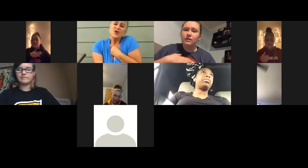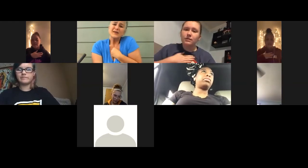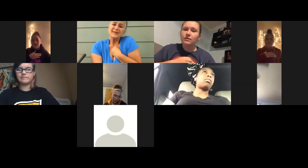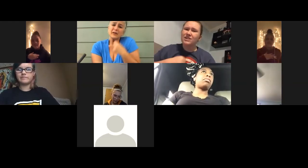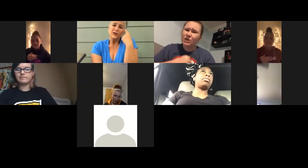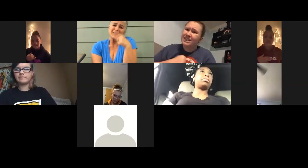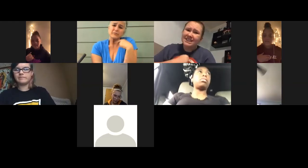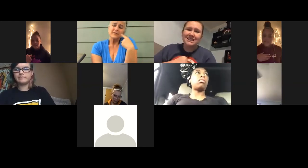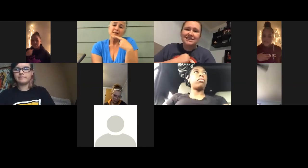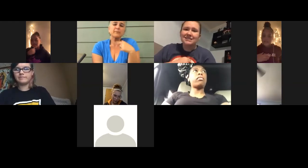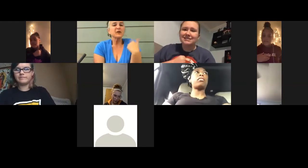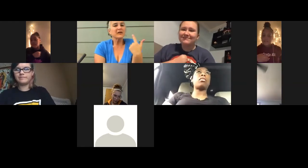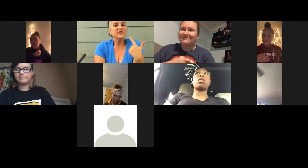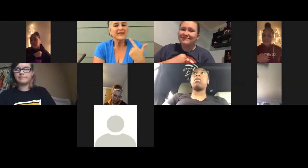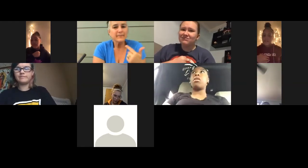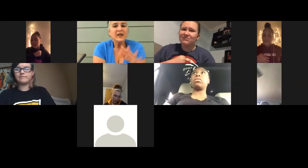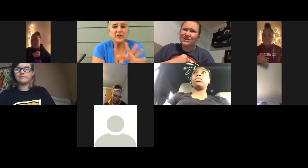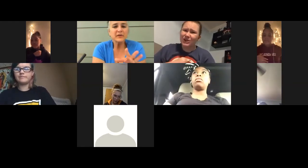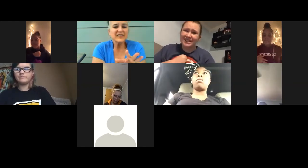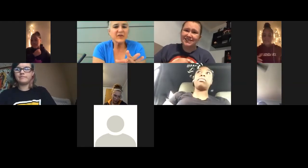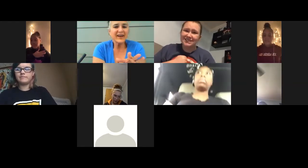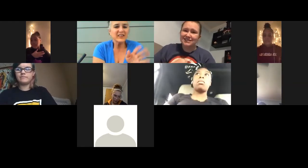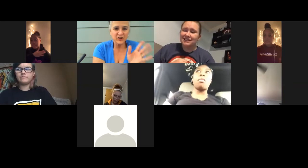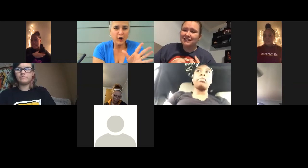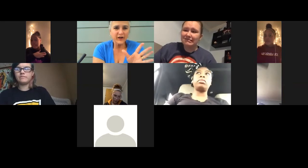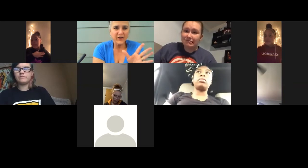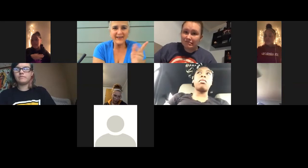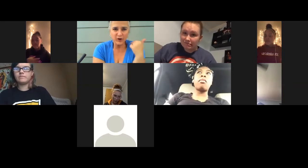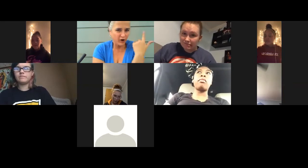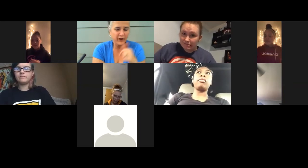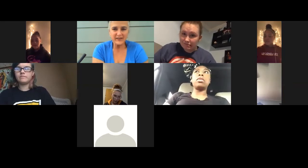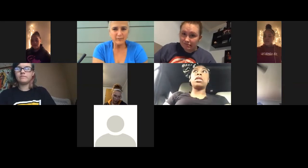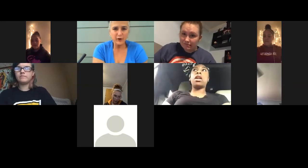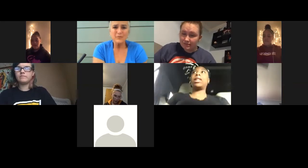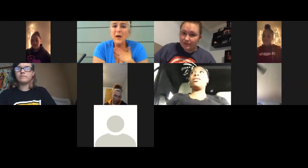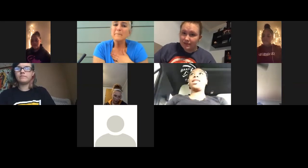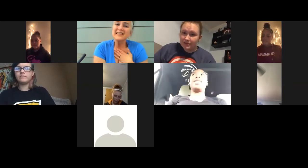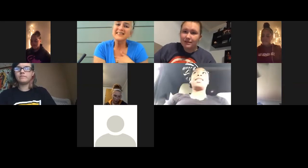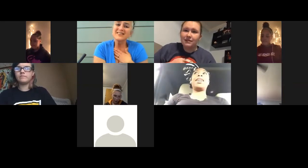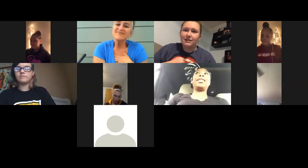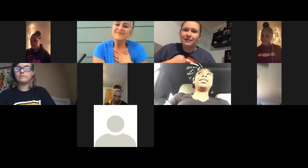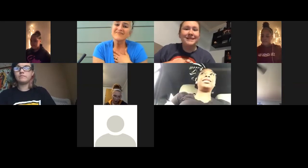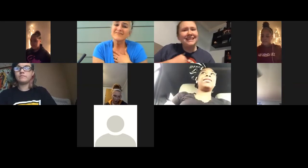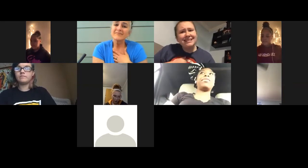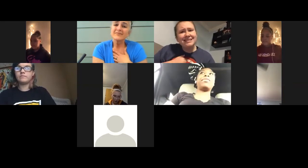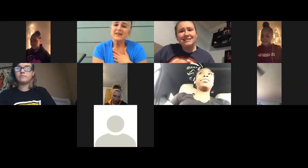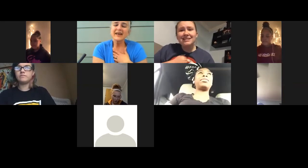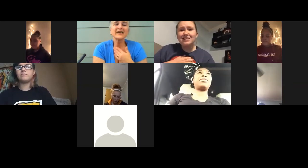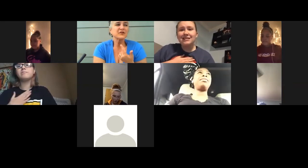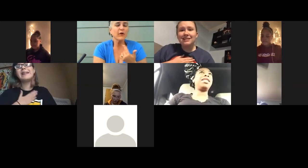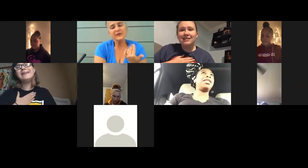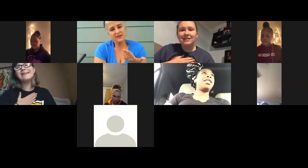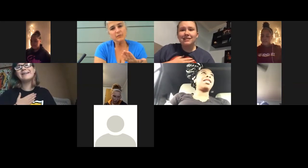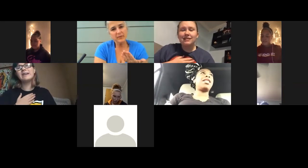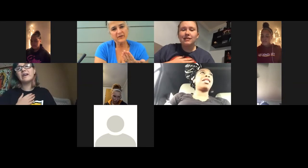Sorry. But look at, you know what's funny? The please face and the sorry face are very similar. Please.